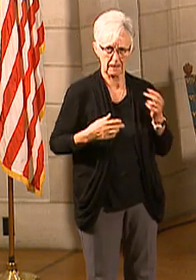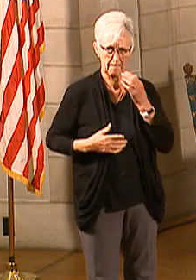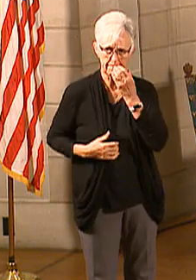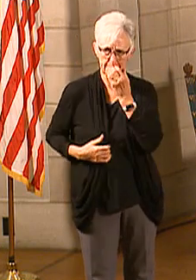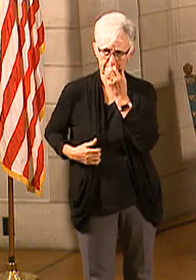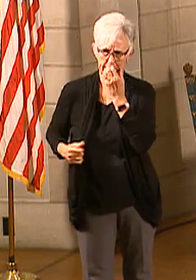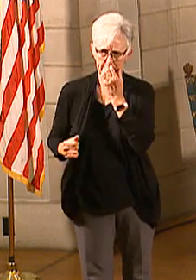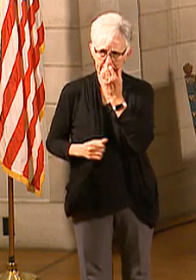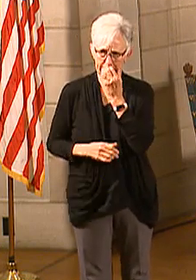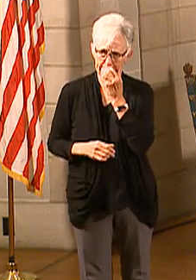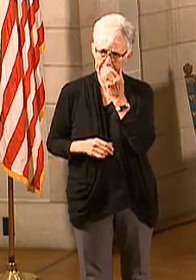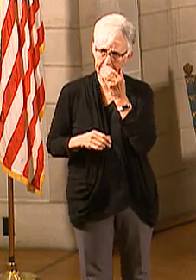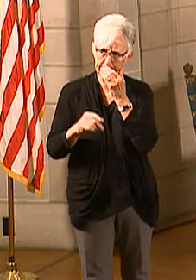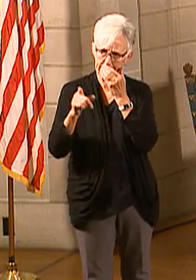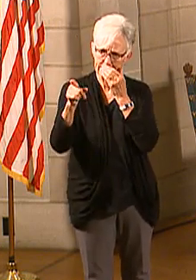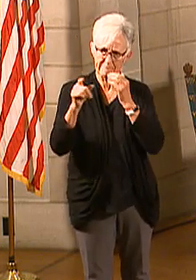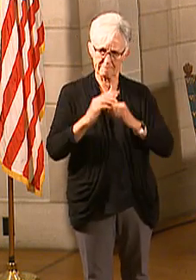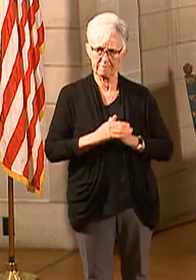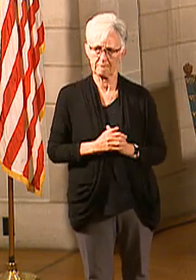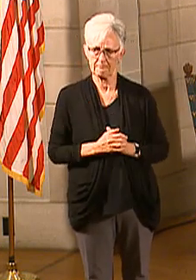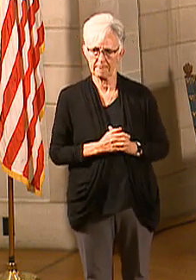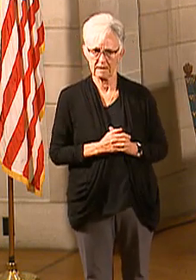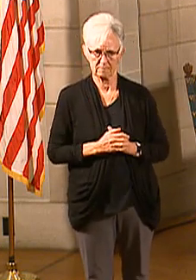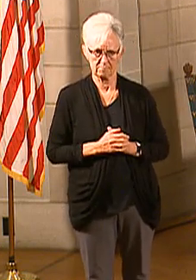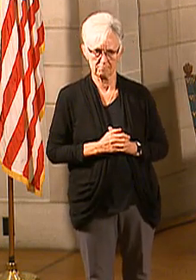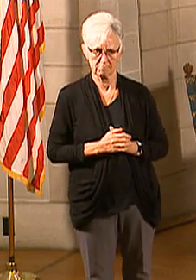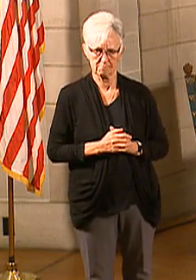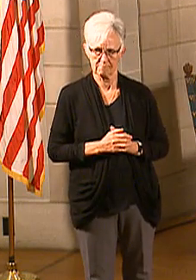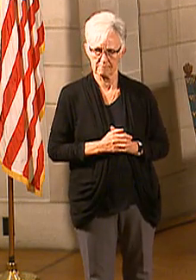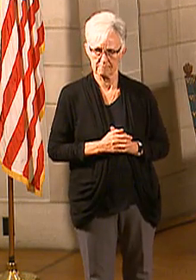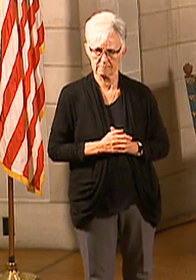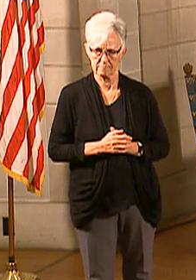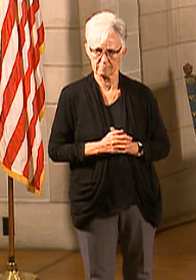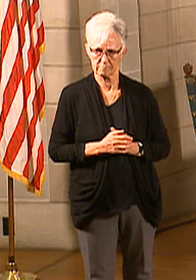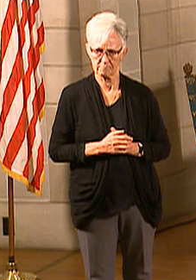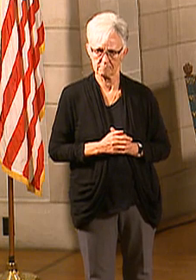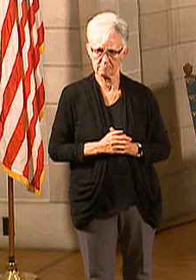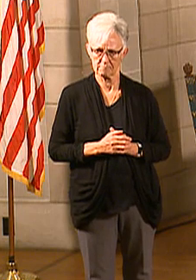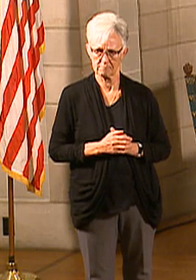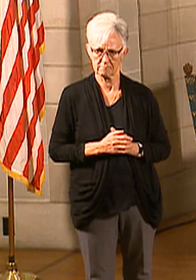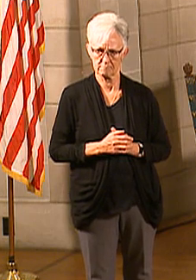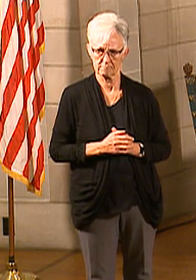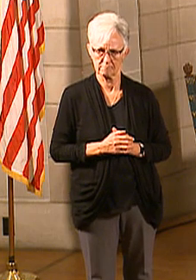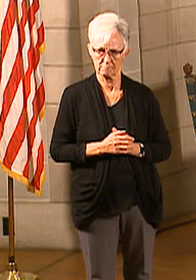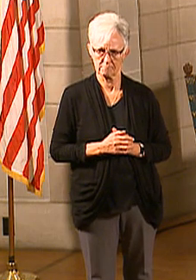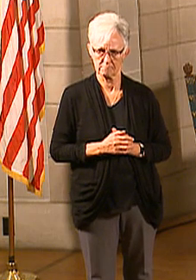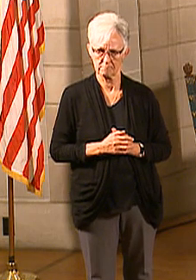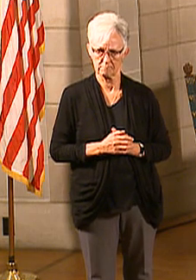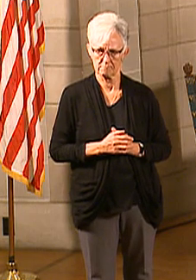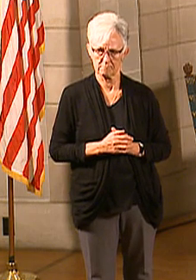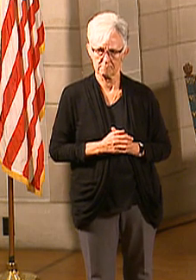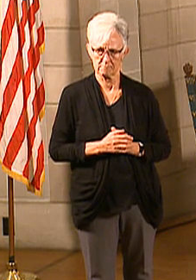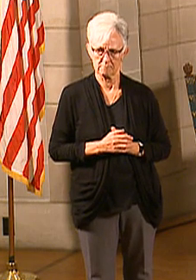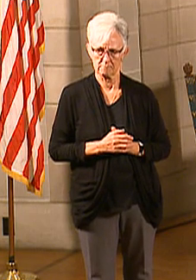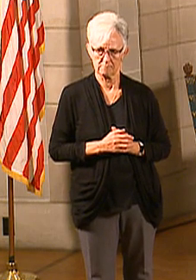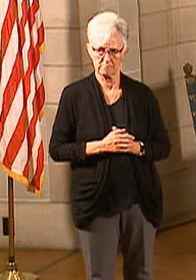Paul. The Attorney General's now looking into some reporting out of Kansas that same